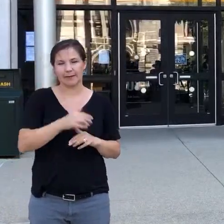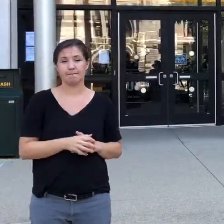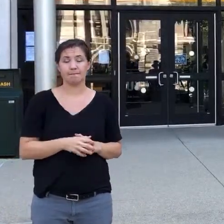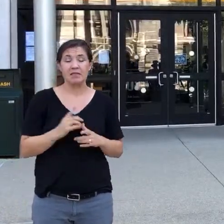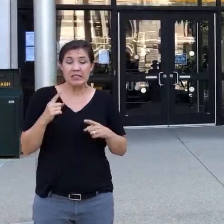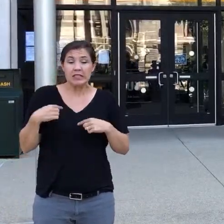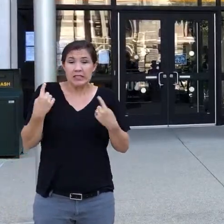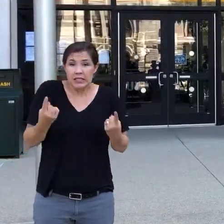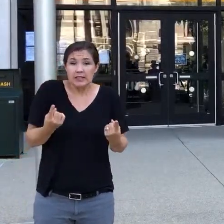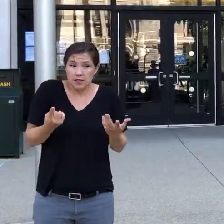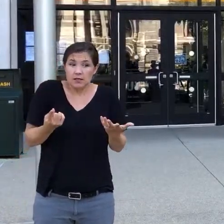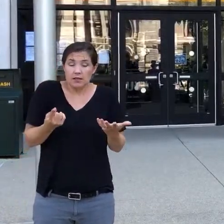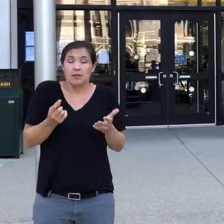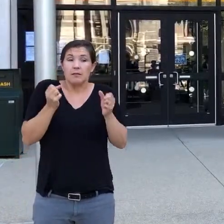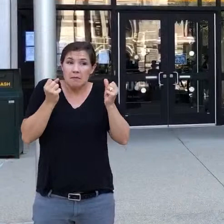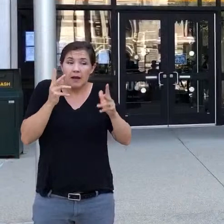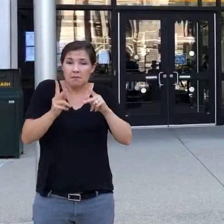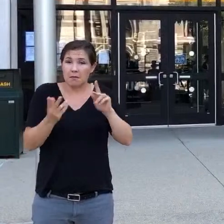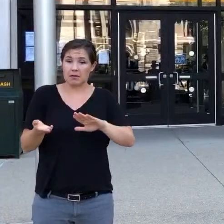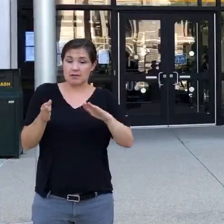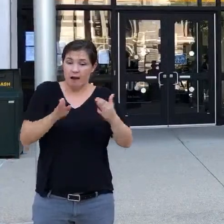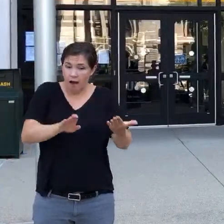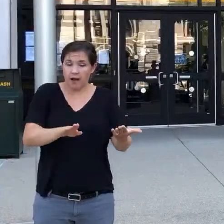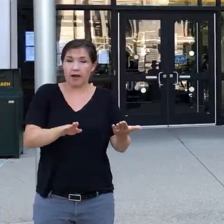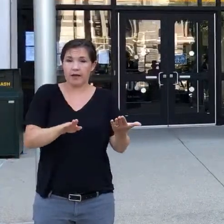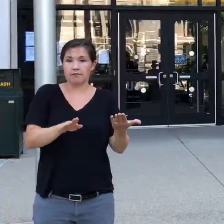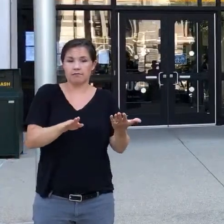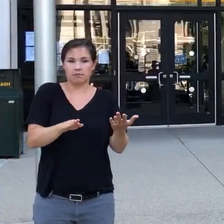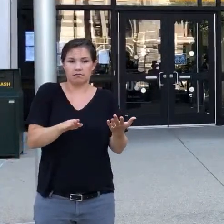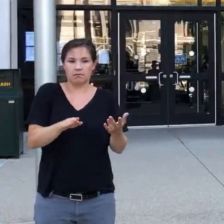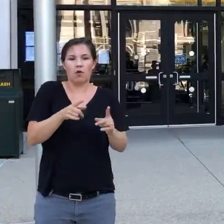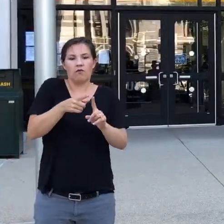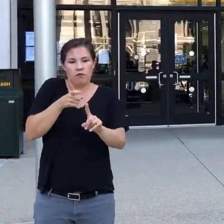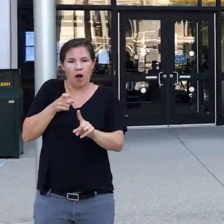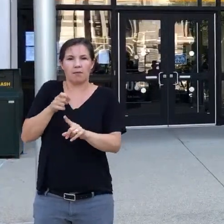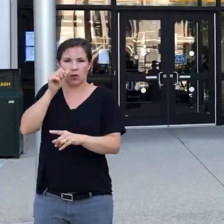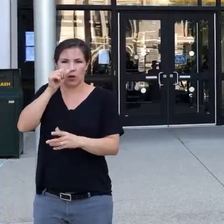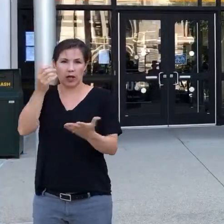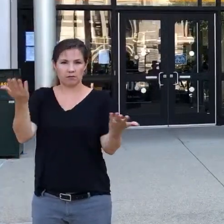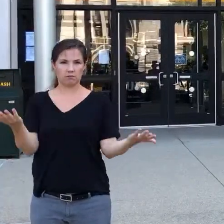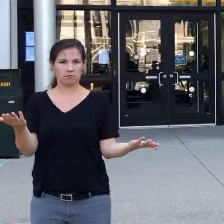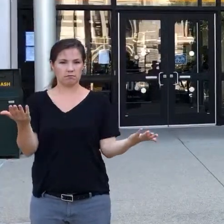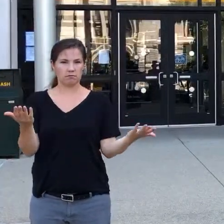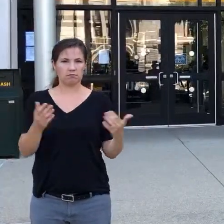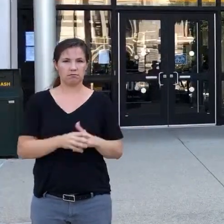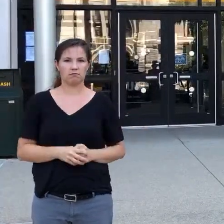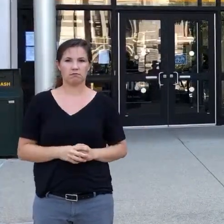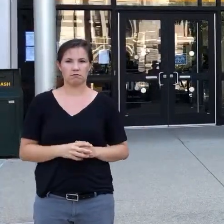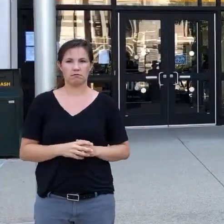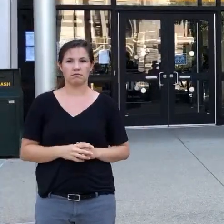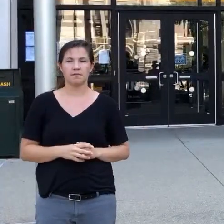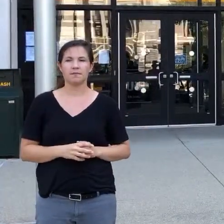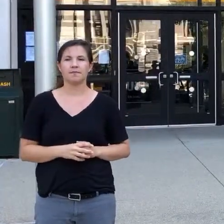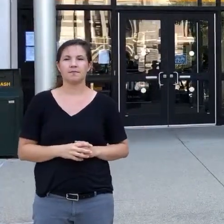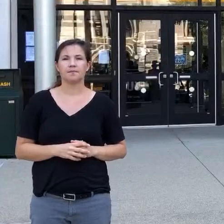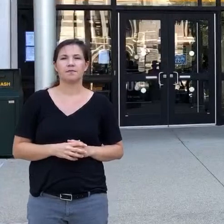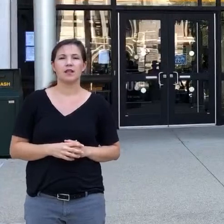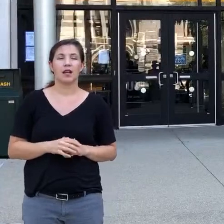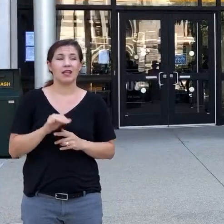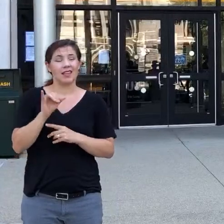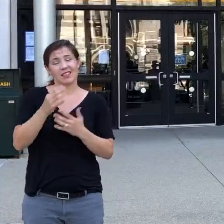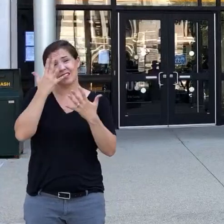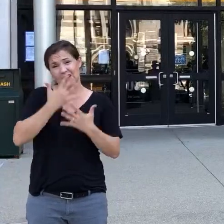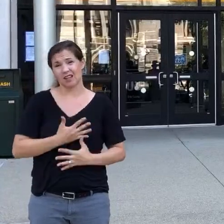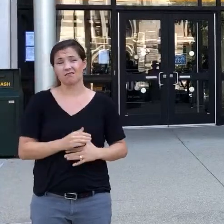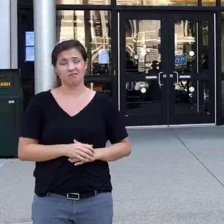people in our county have died from overdoses due to ingesting cocaine, snorting it, taking it another method. And that's just